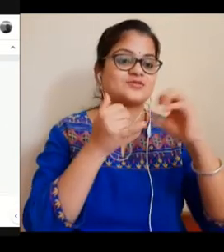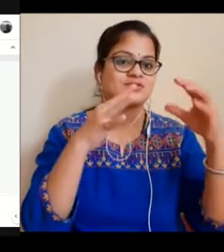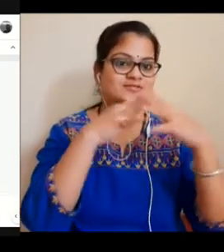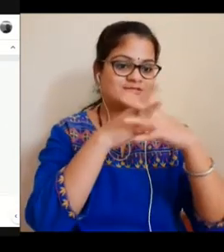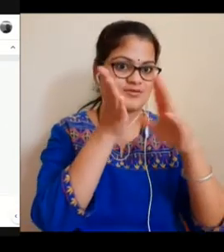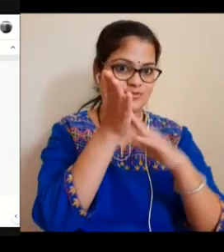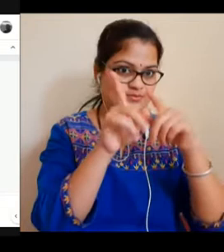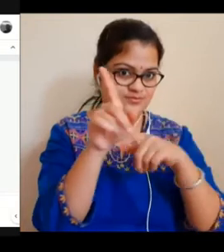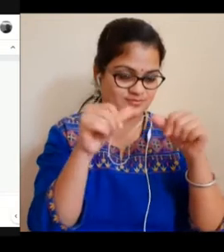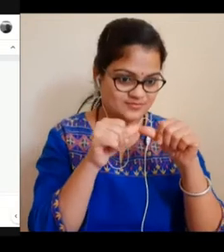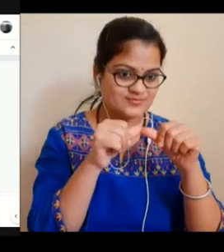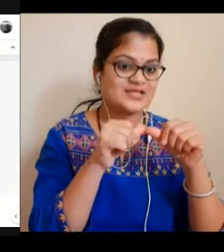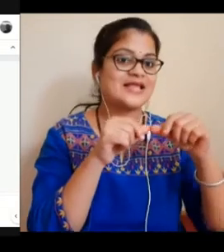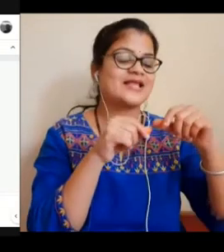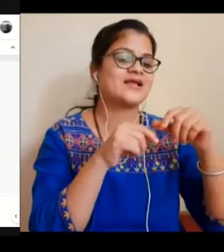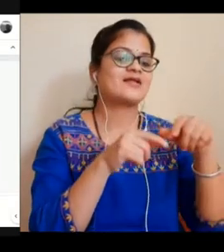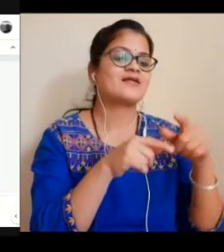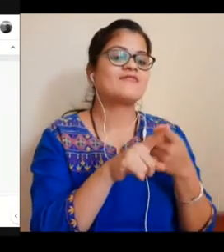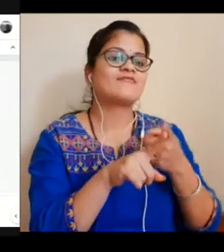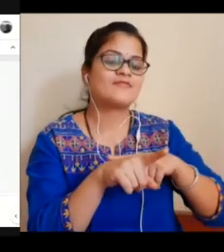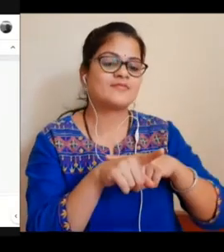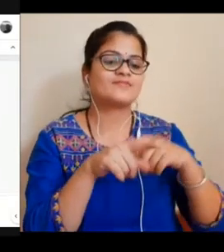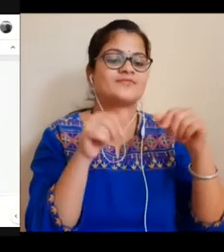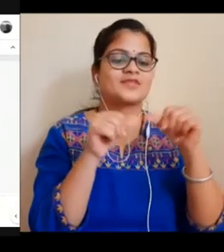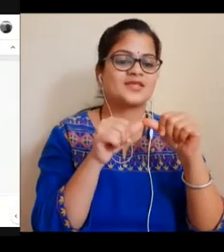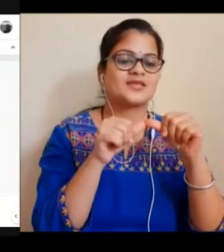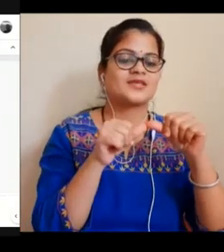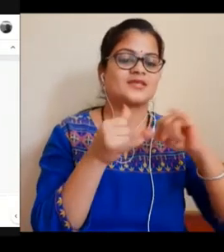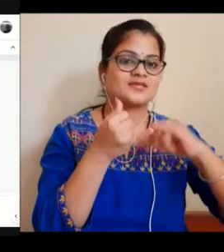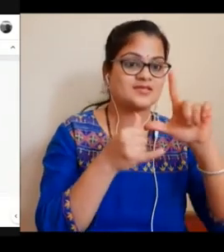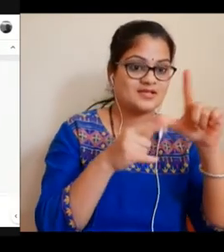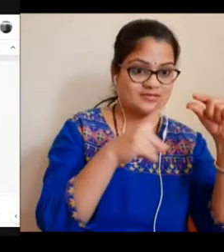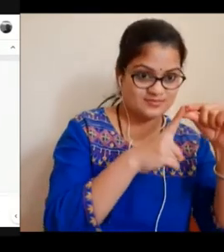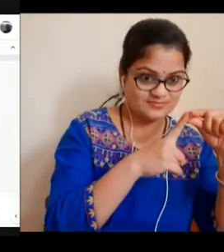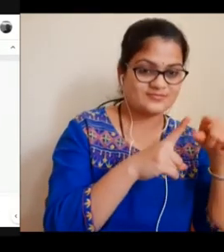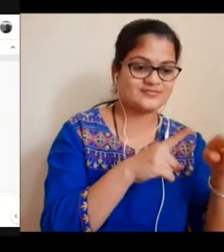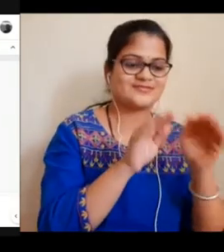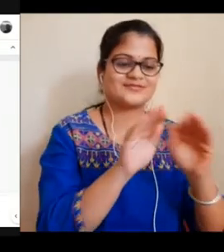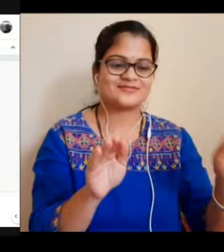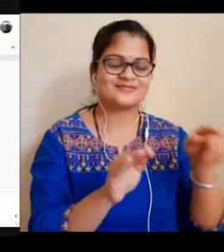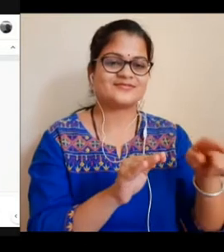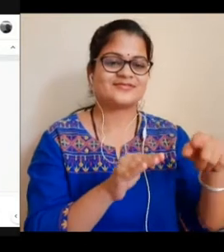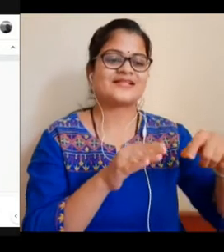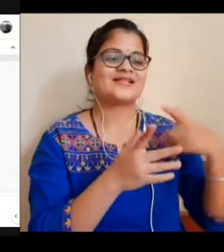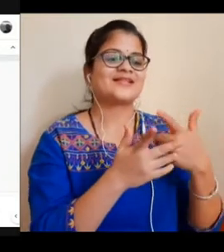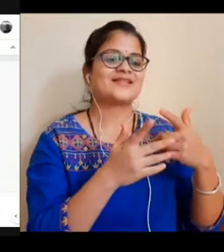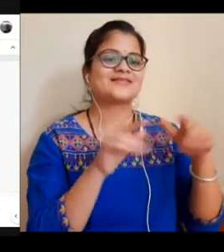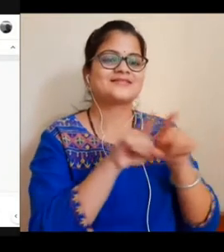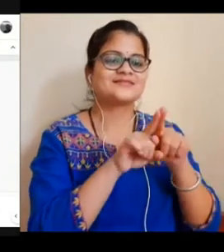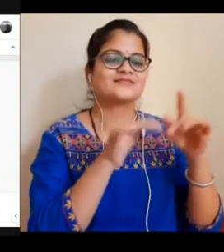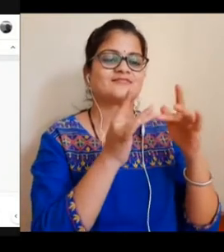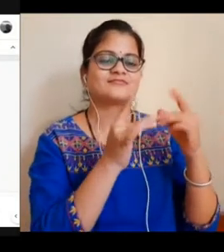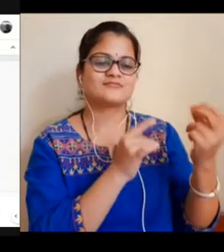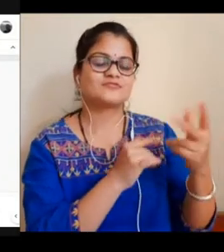Saumya from ASLP has already tried it. So this morning she was trying it with a kid in her tele session, and